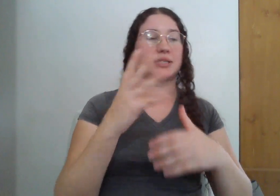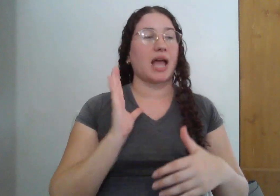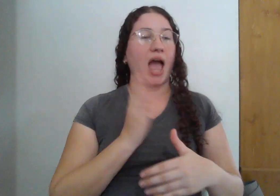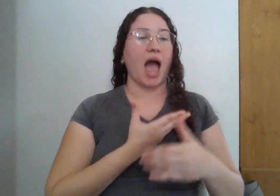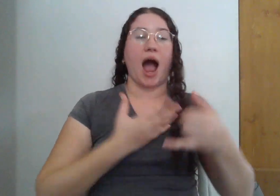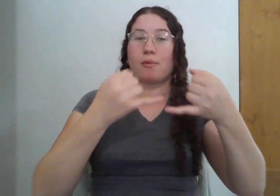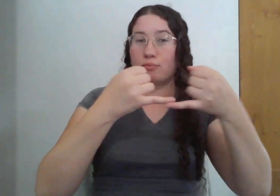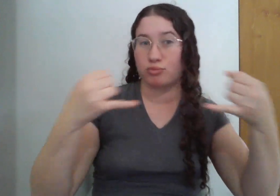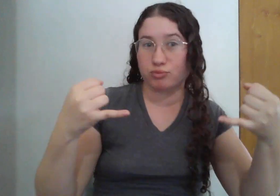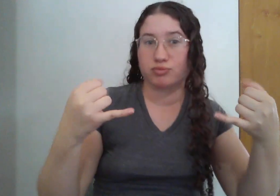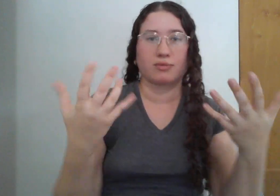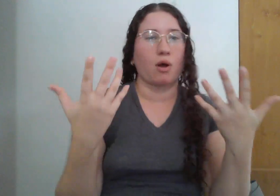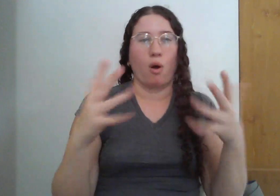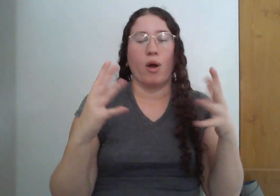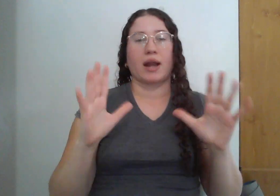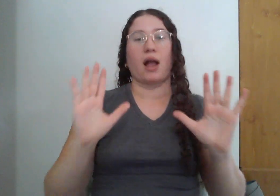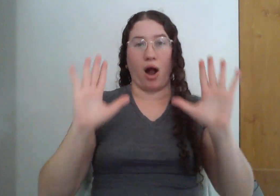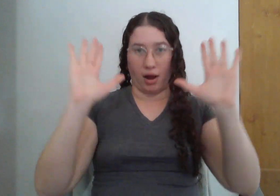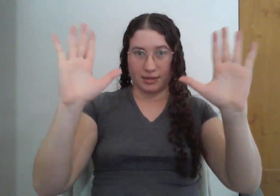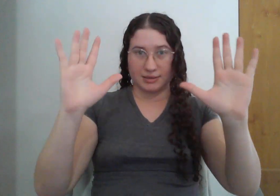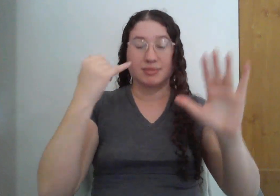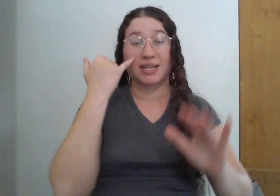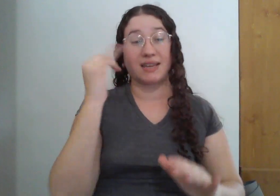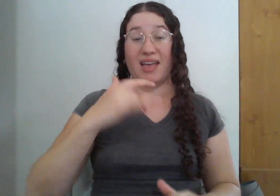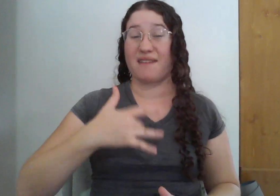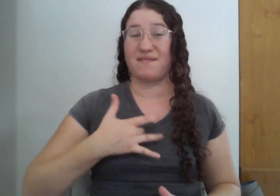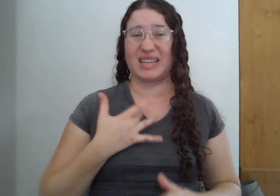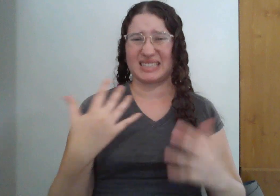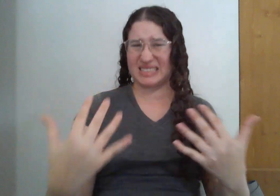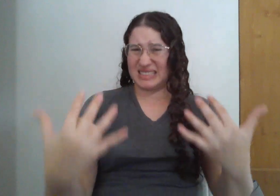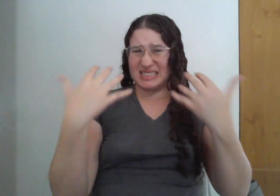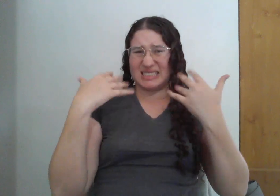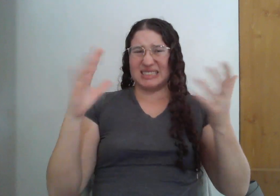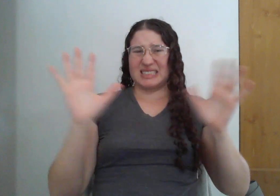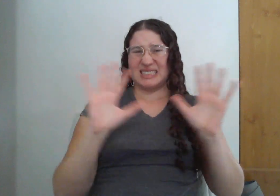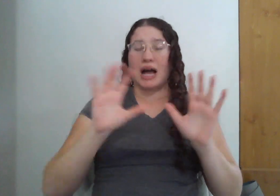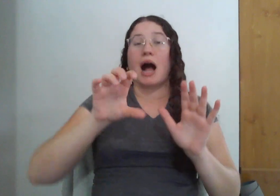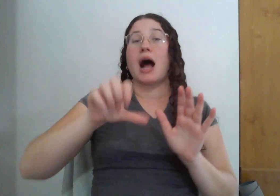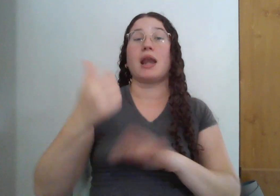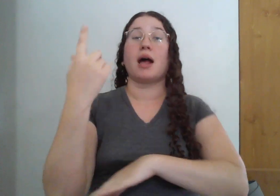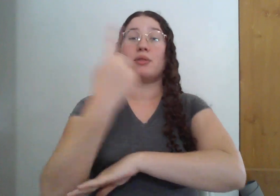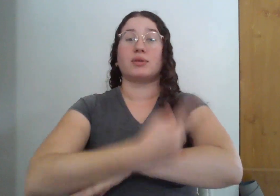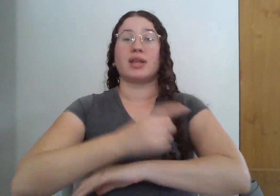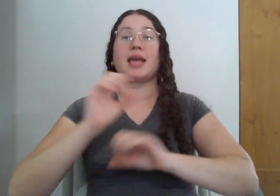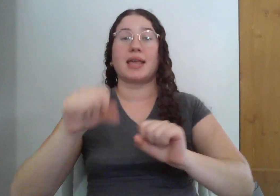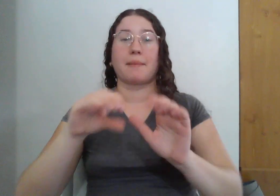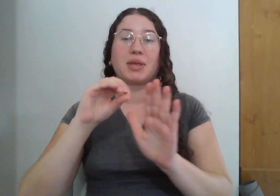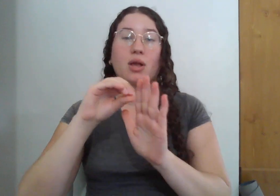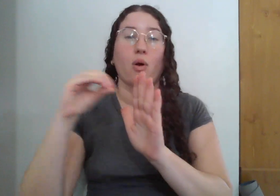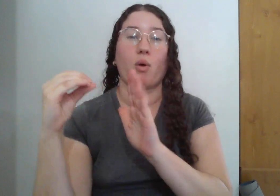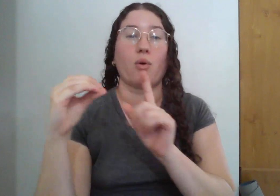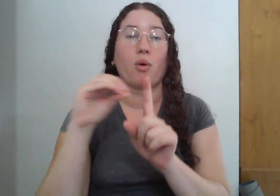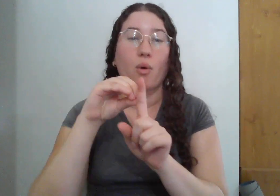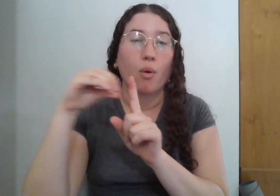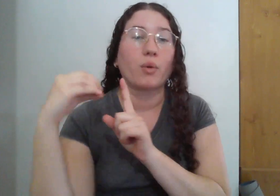beautiful way to show up. If that feels like too much, orientation can be a great time to set boundaries. When